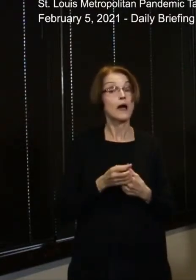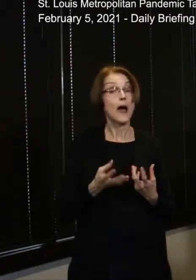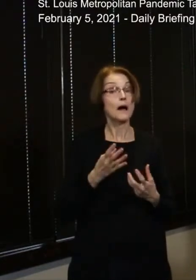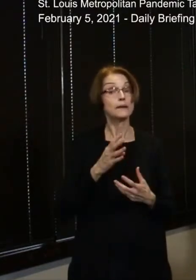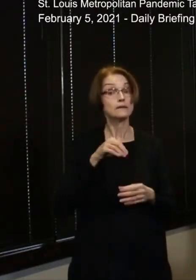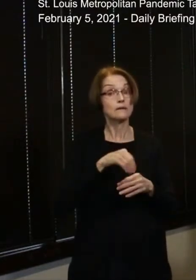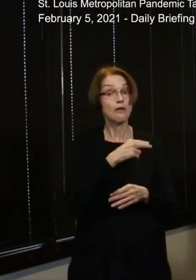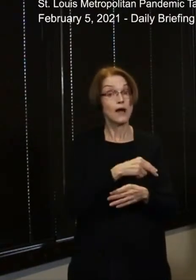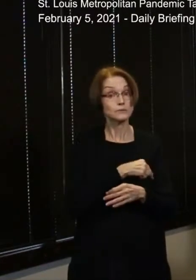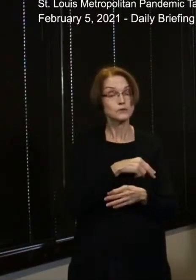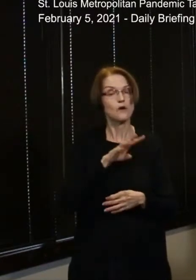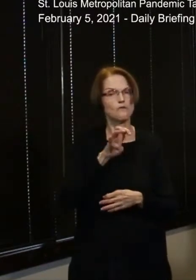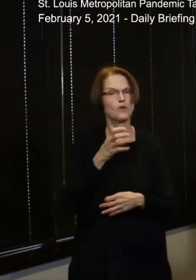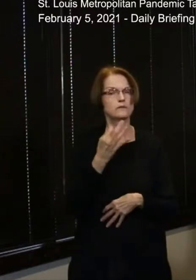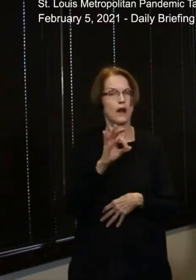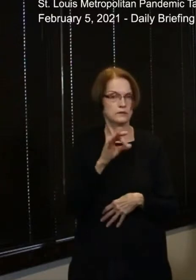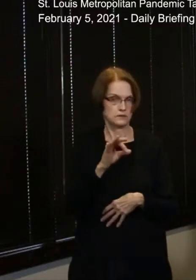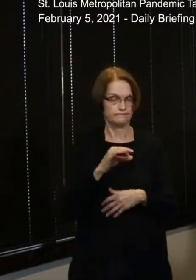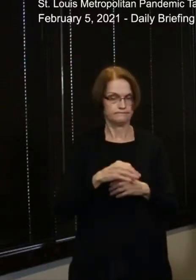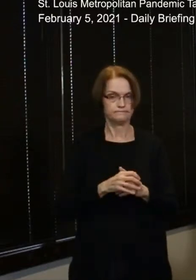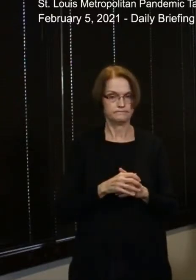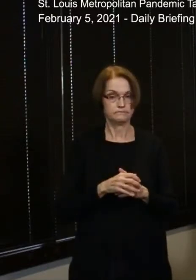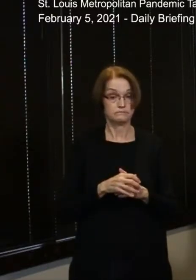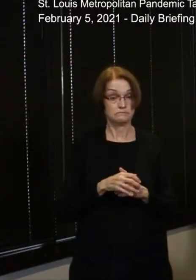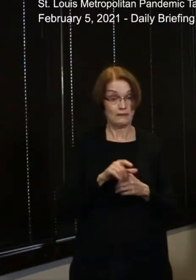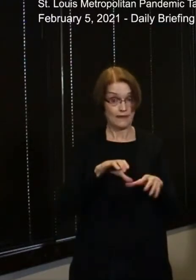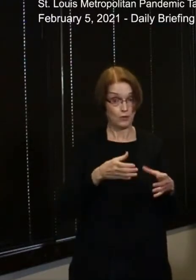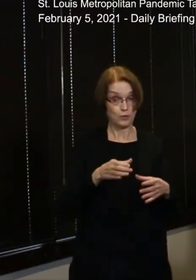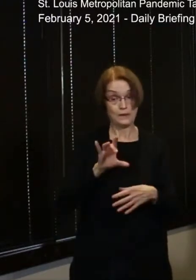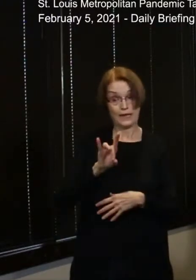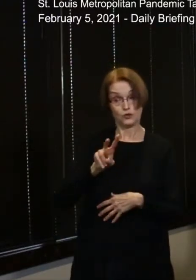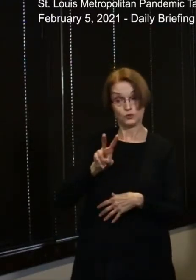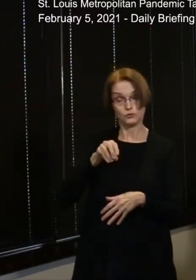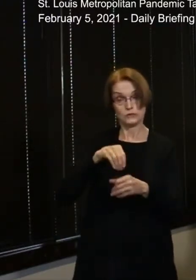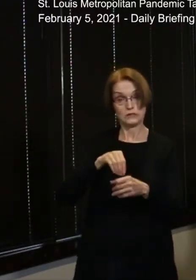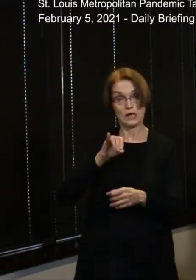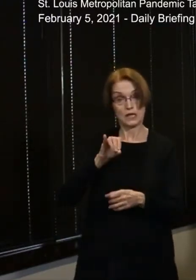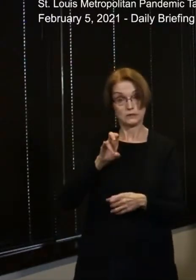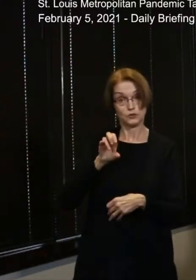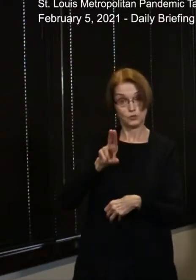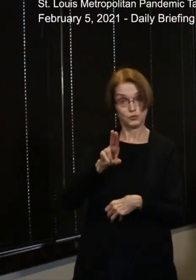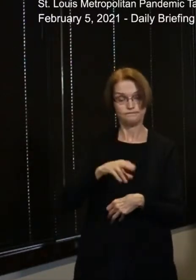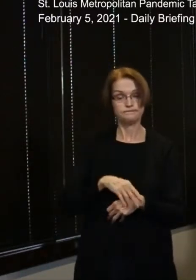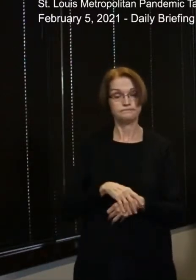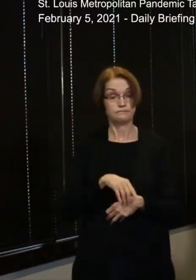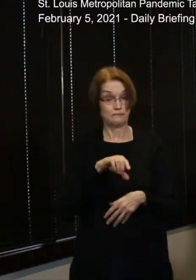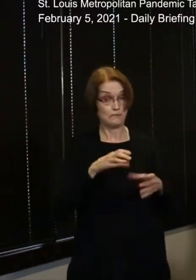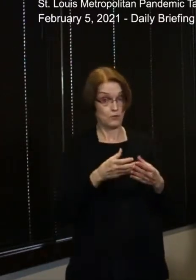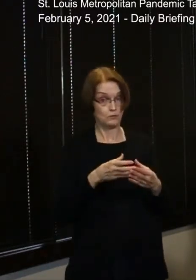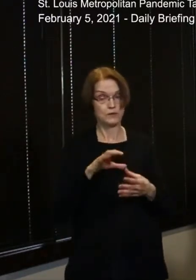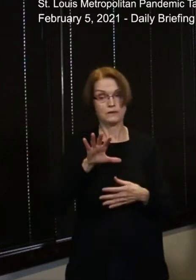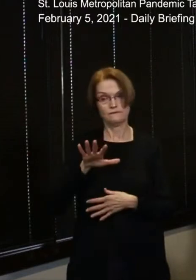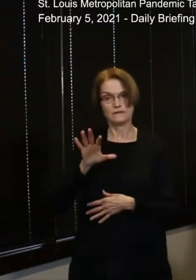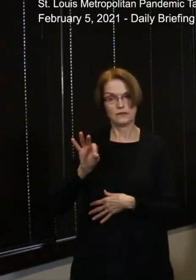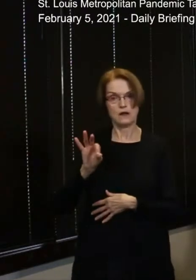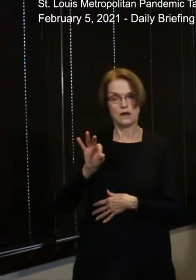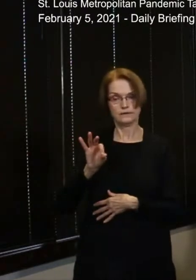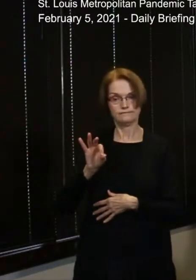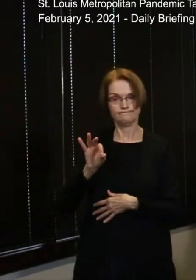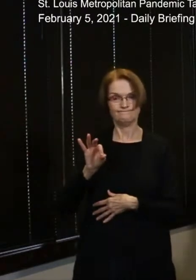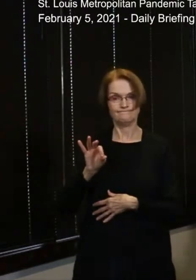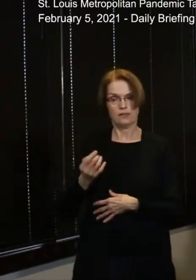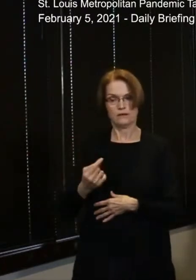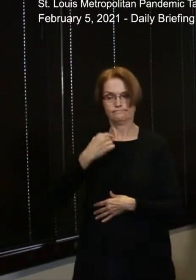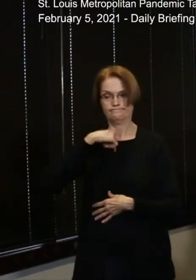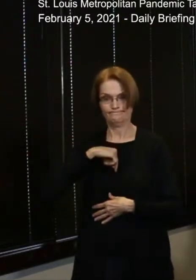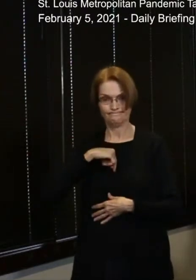419 patients in our hospitals today, 82 patients in our intensive care units, and 59 on ventilators